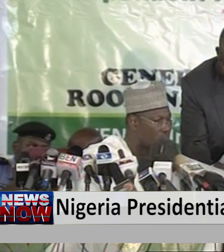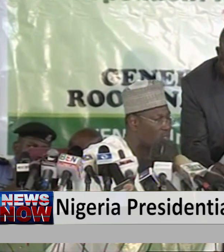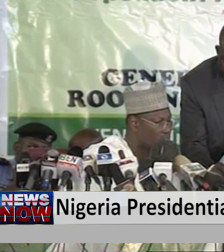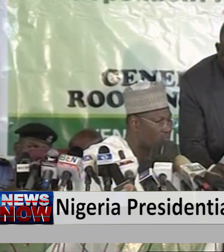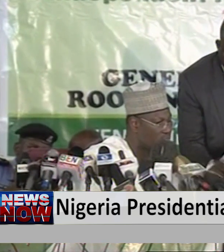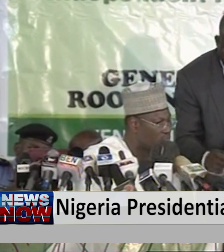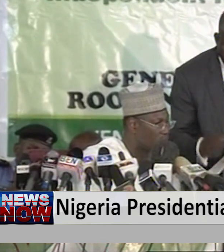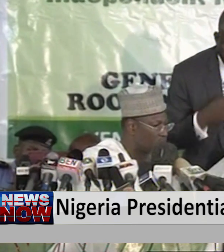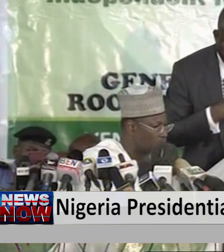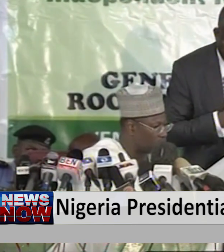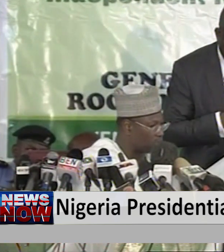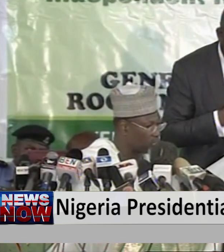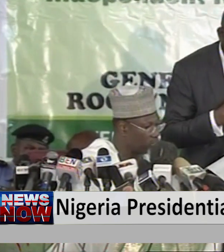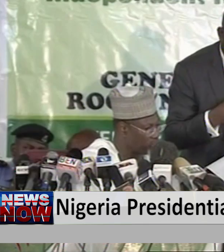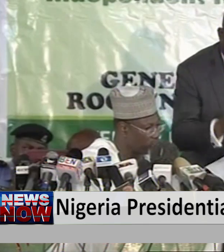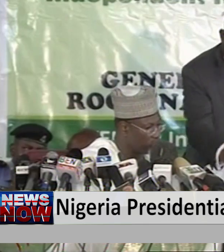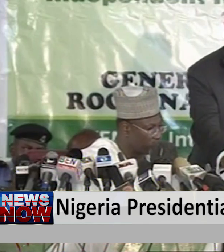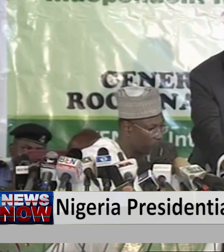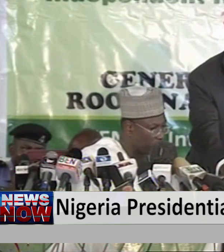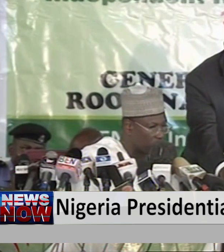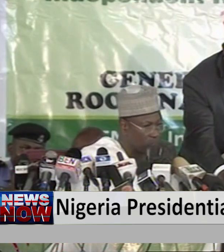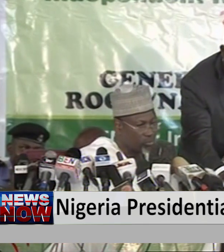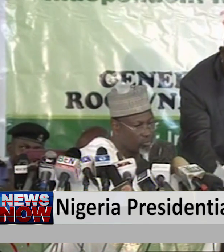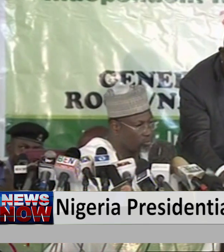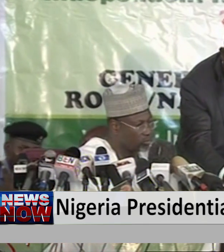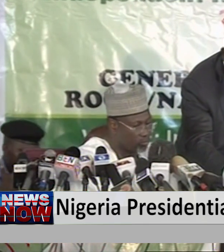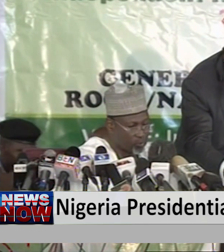Yes. Okay. Please, can I use a banner?